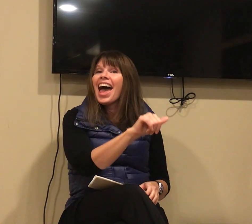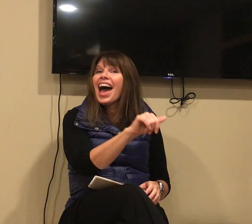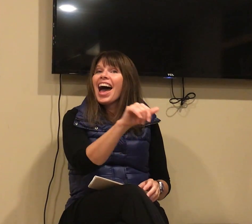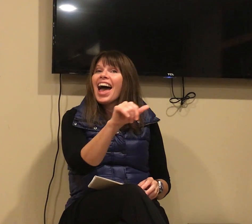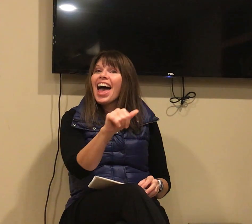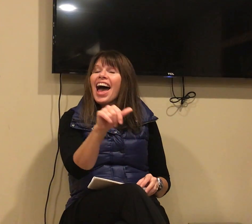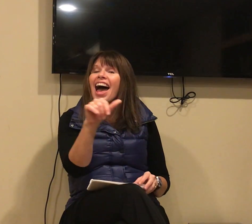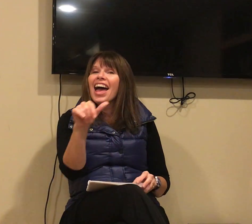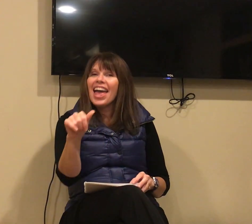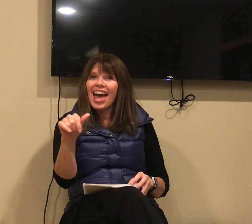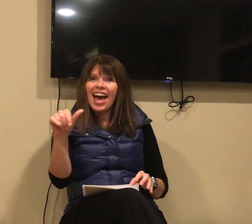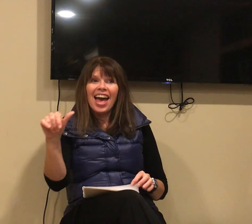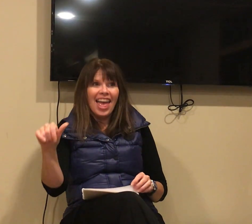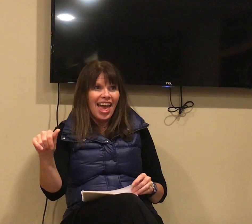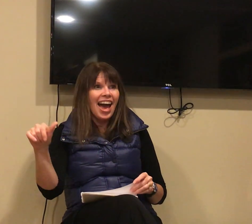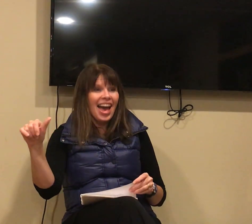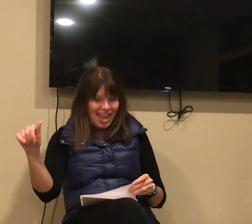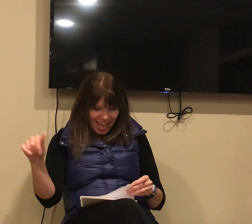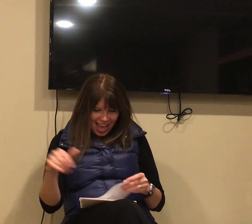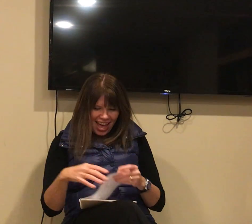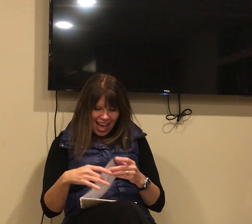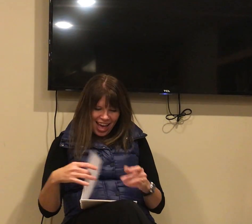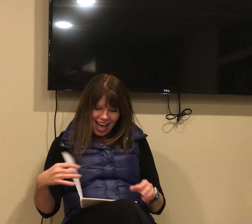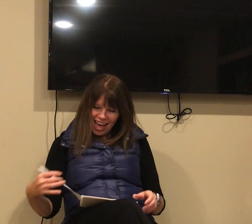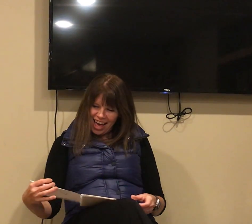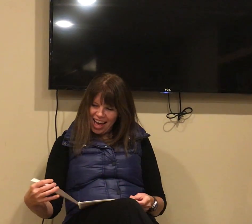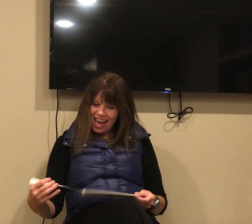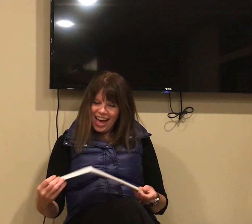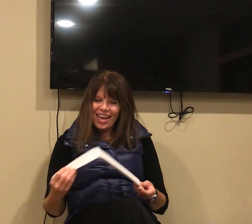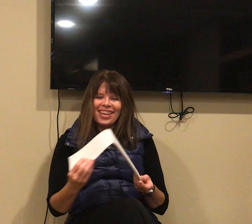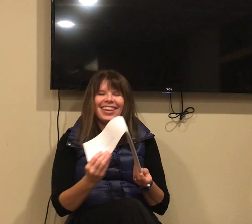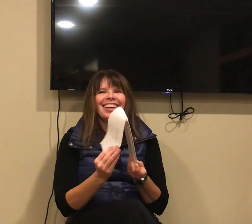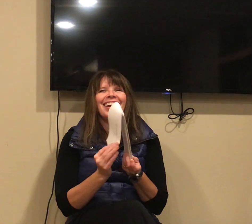ah, ah, ah, ah, ah.